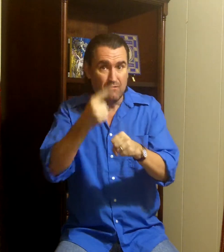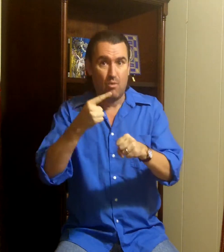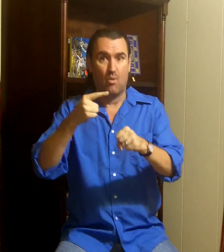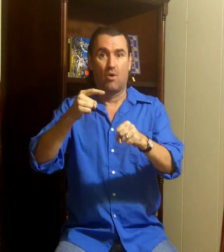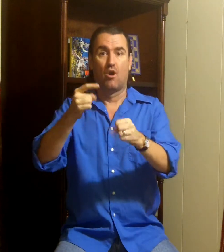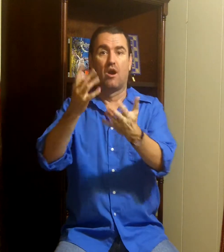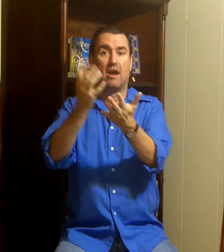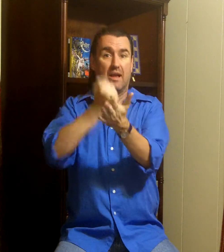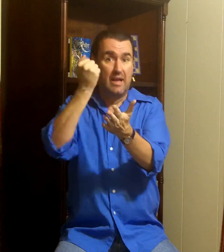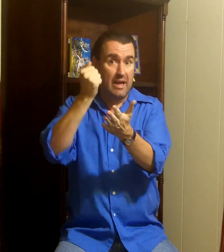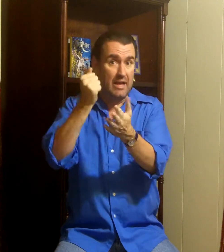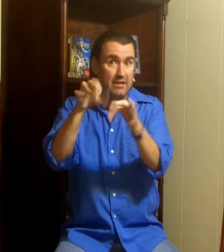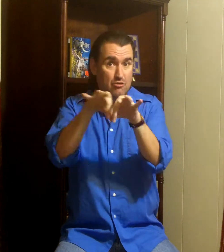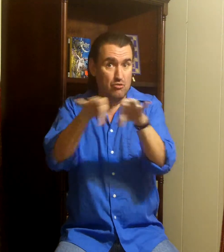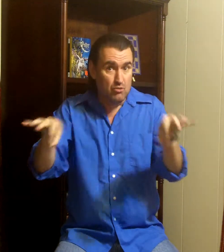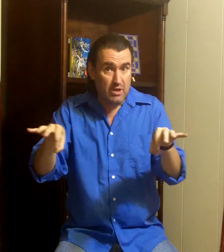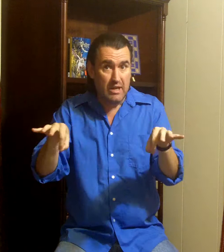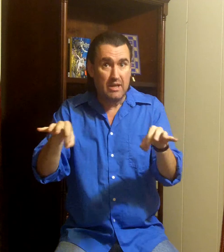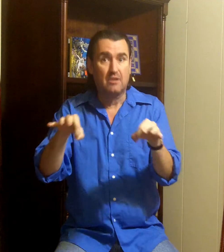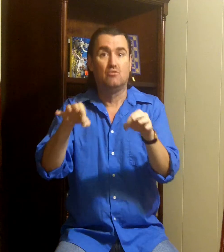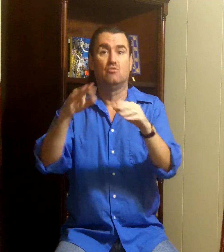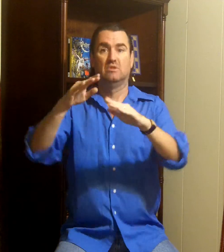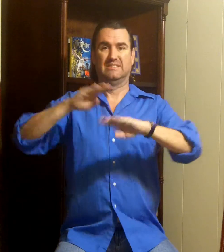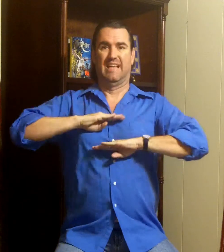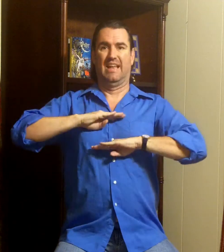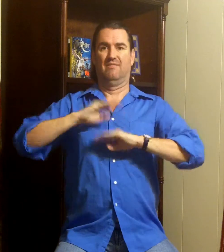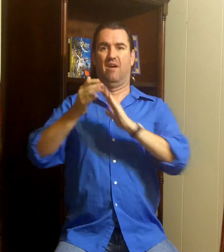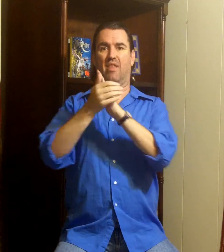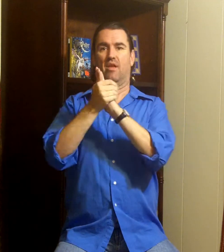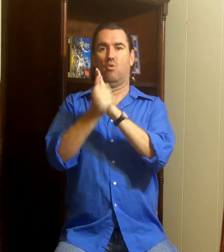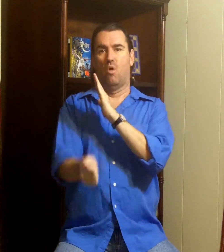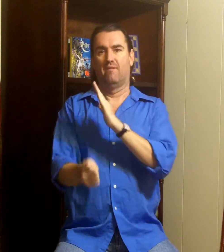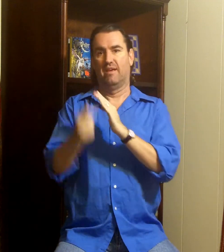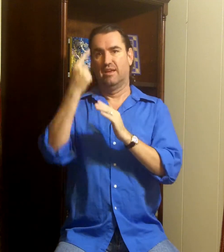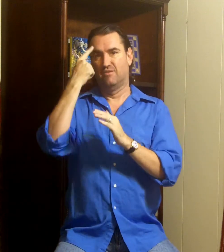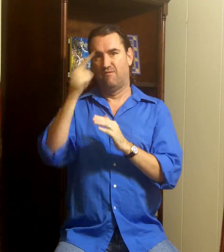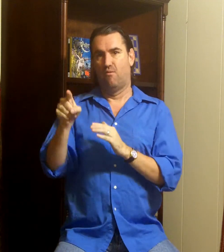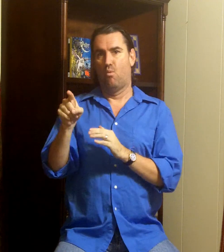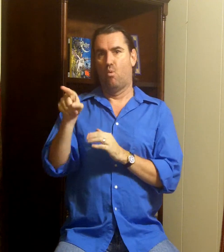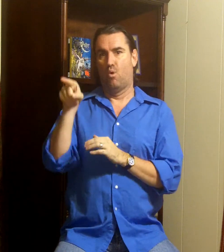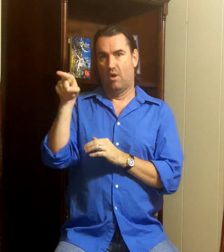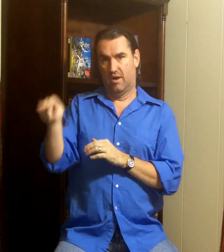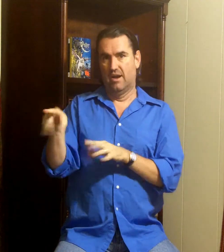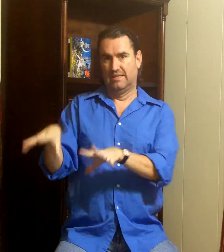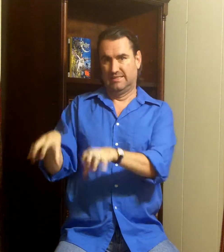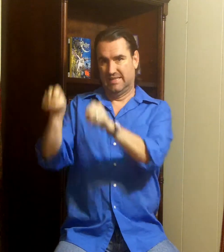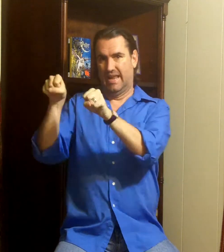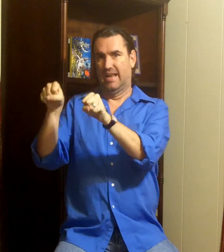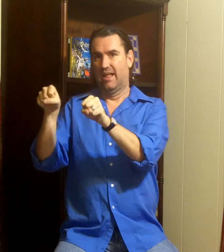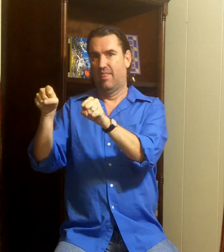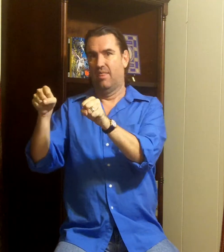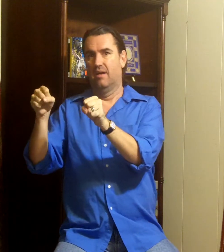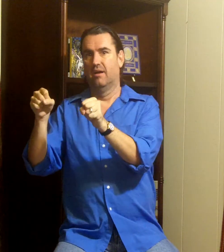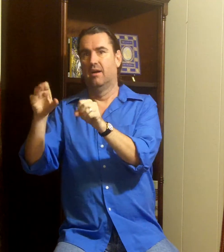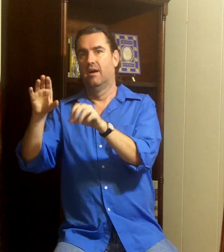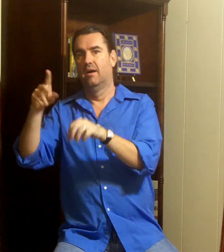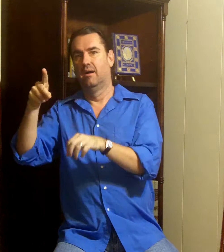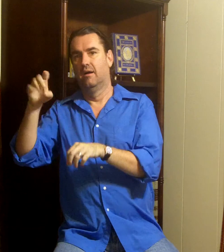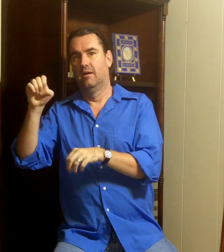to be able to take the performance test. And essentially, it's a bachelor's degree. The bachelor's degree can be in any subject. It doesn't have to be in